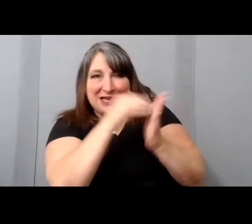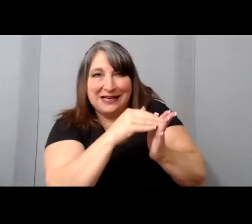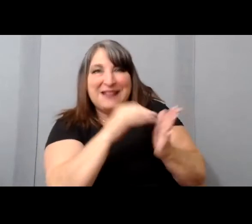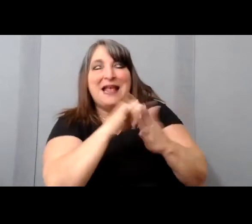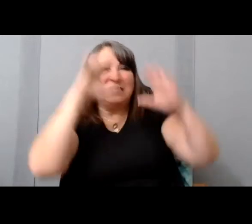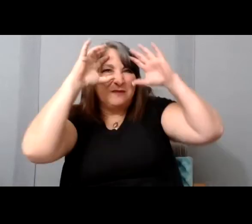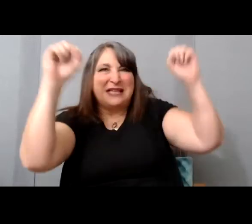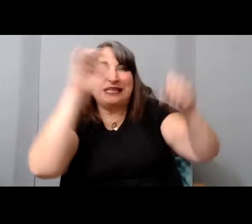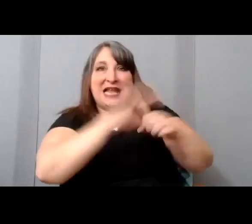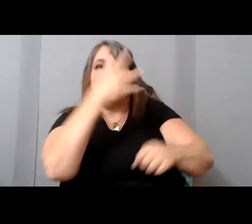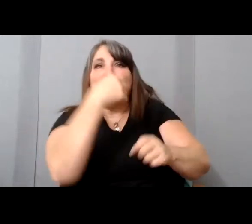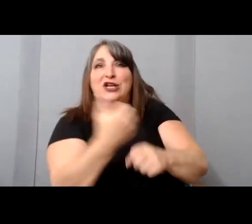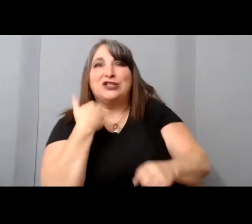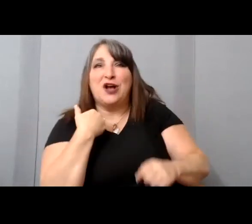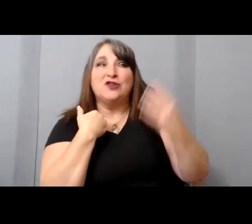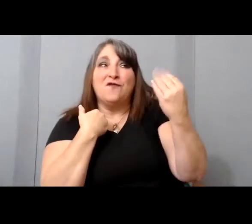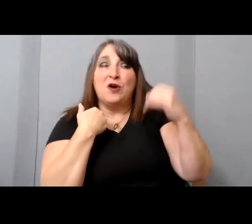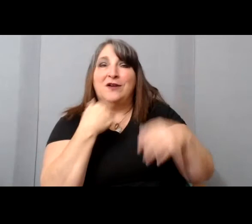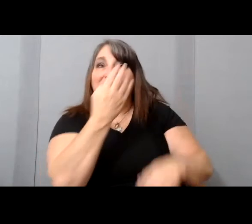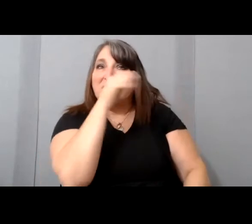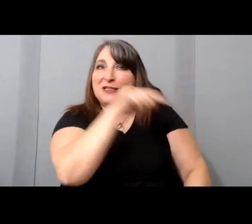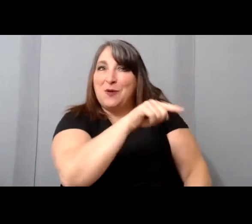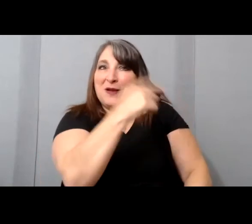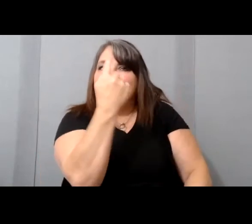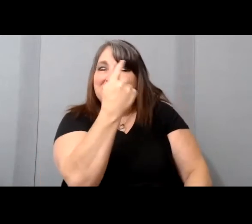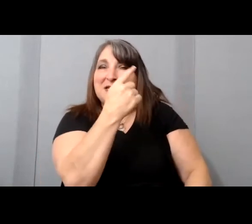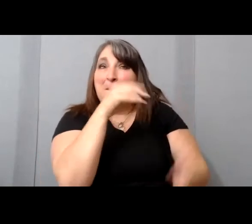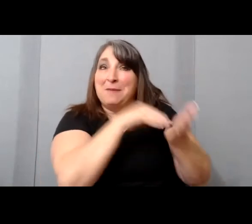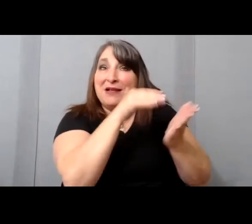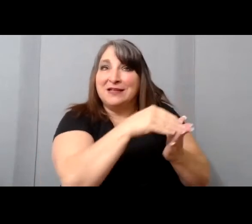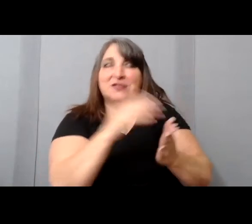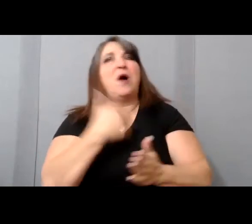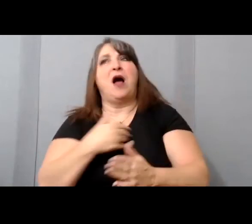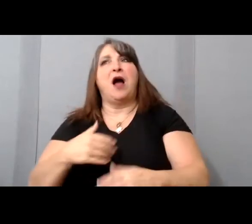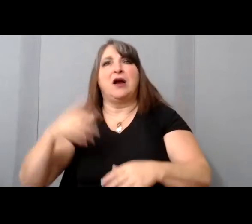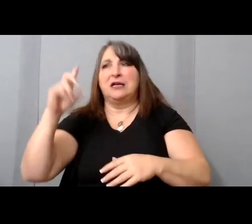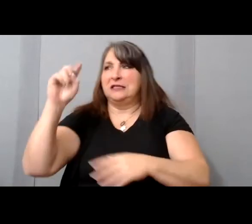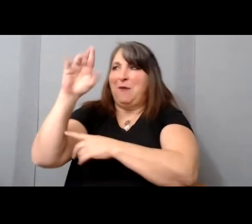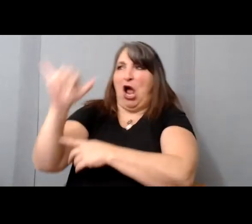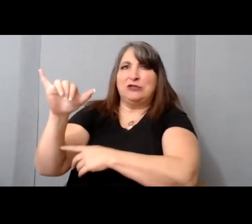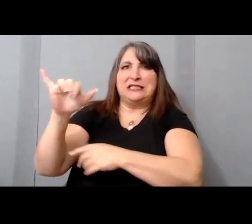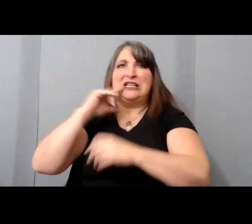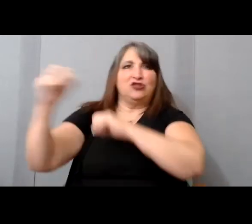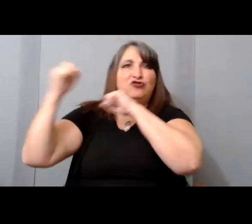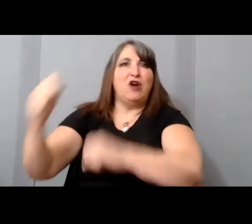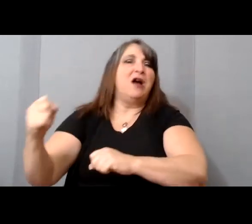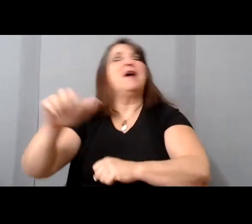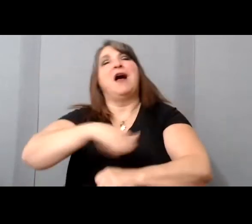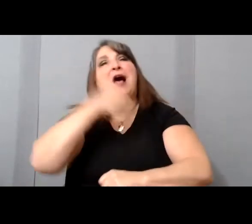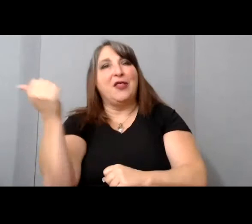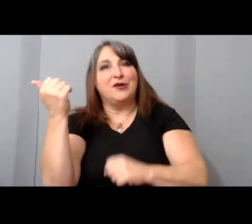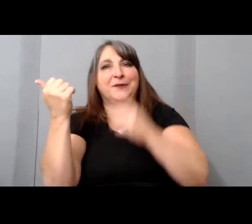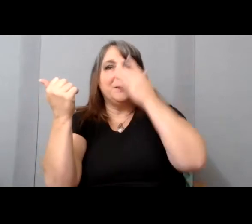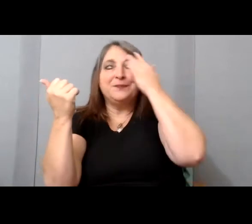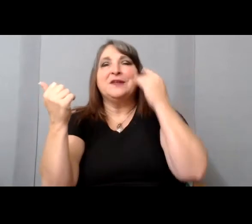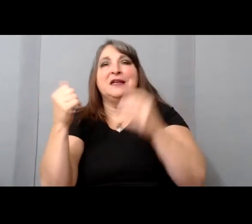just 4 years ago. So yes, the state of our democracy is strong. Here's another metric of an engaged